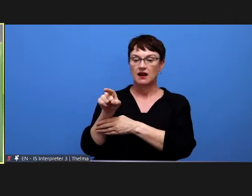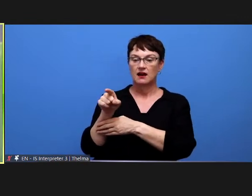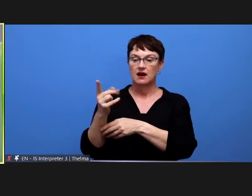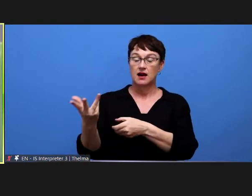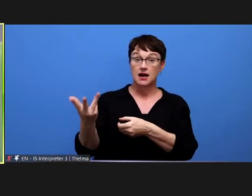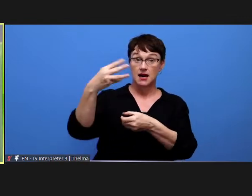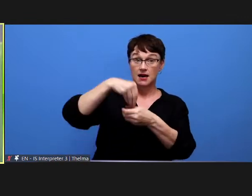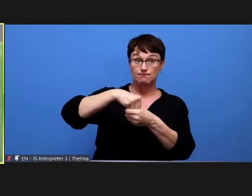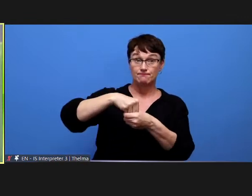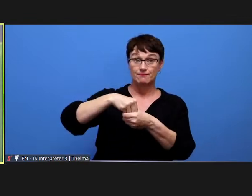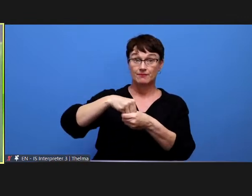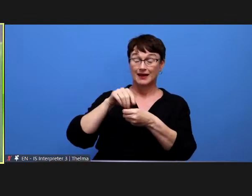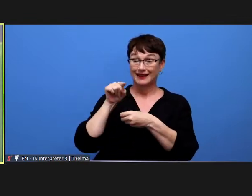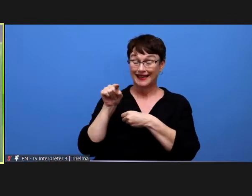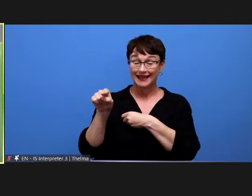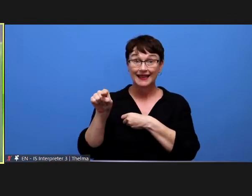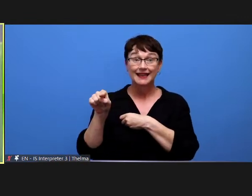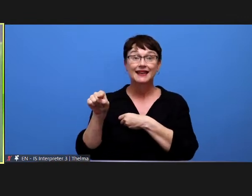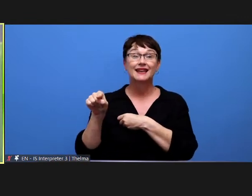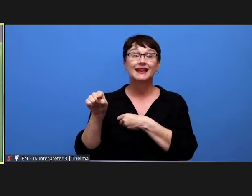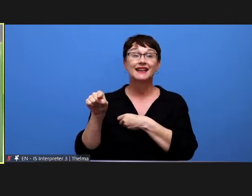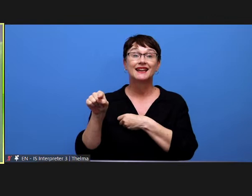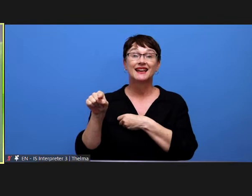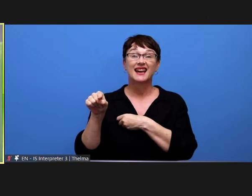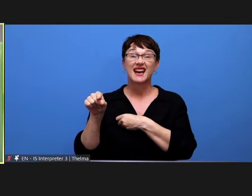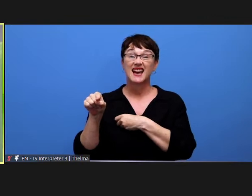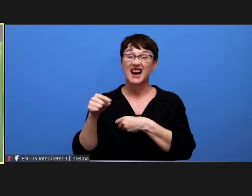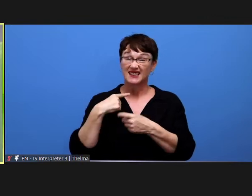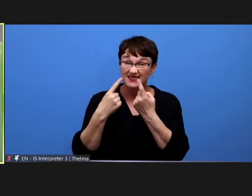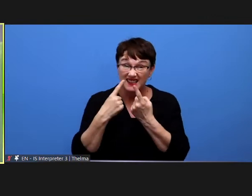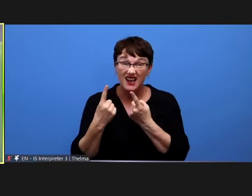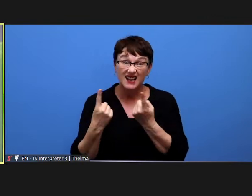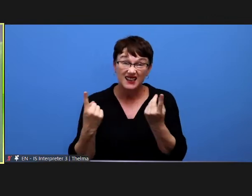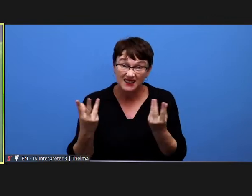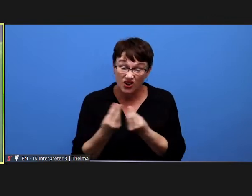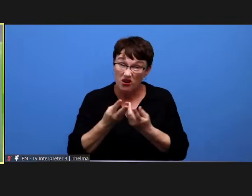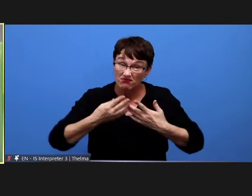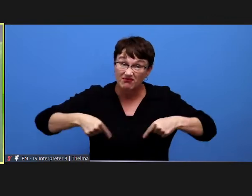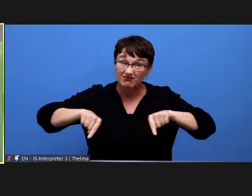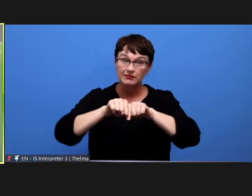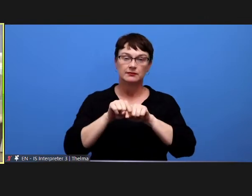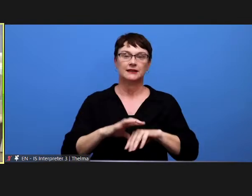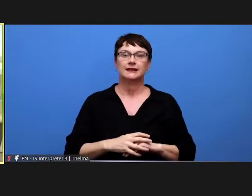Mayor from Tessawa of Niger, as well as